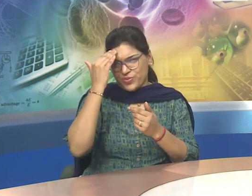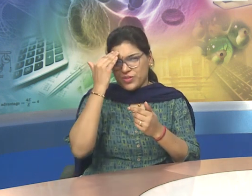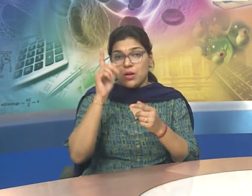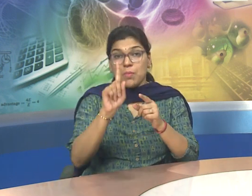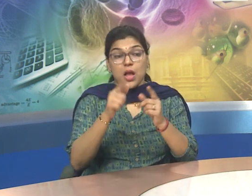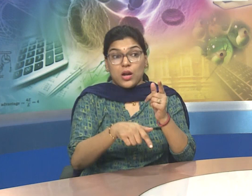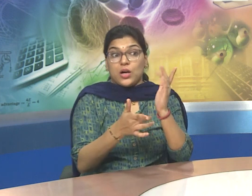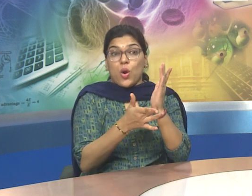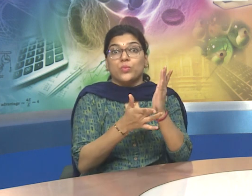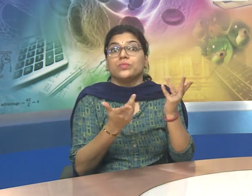As you all know,